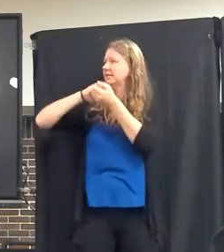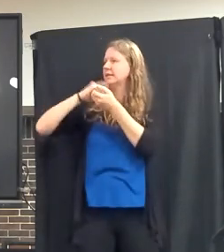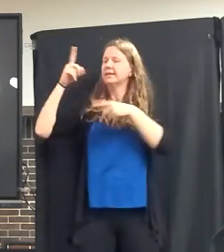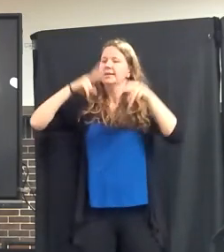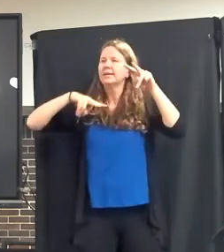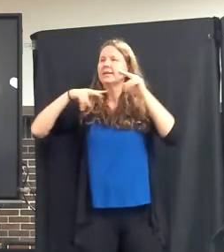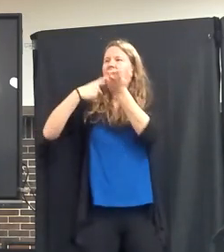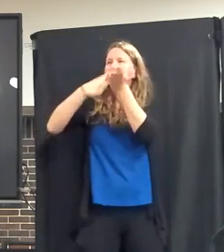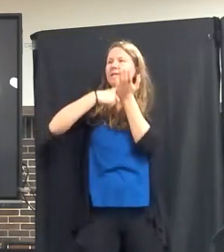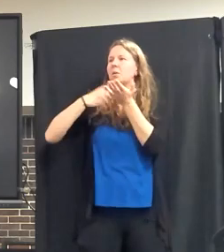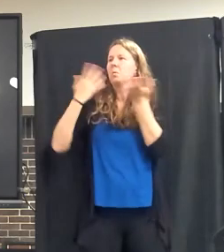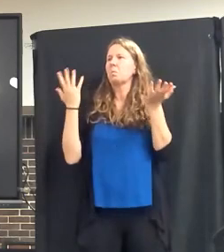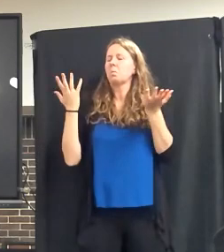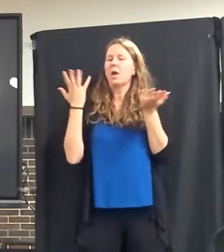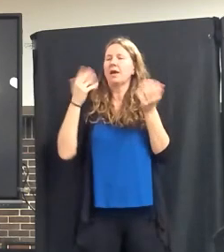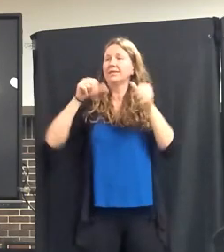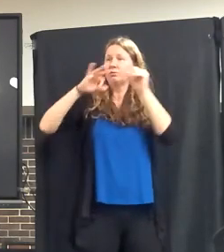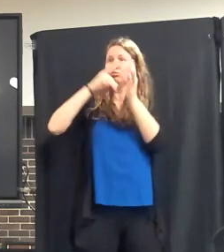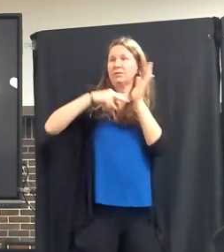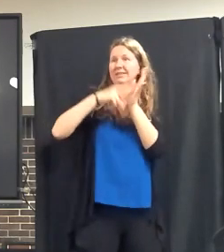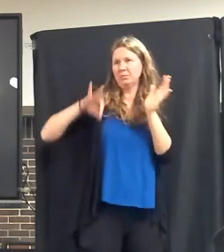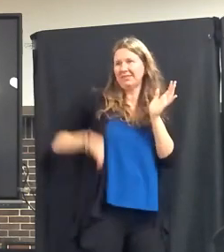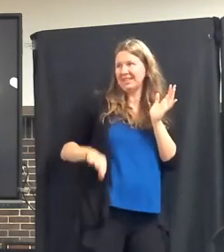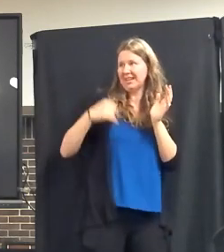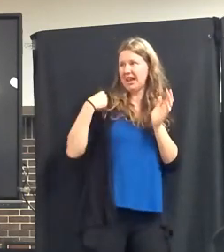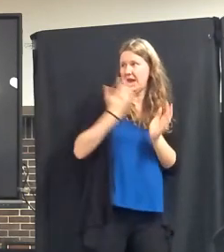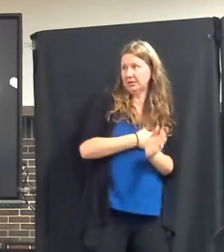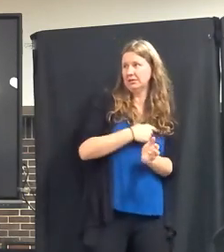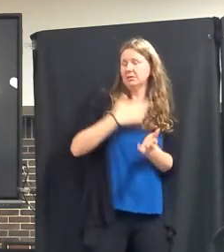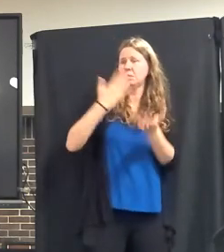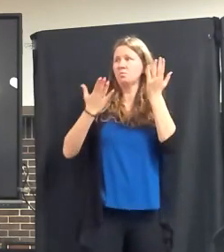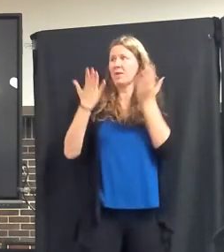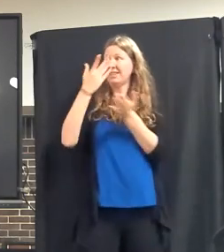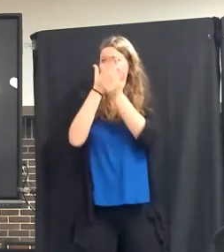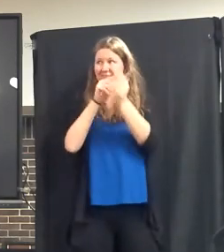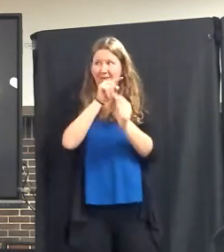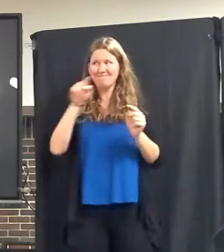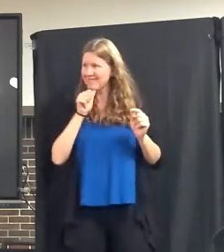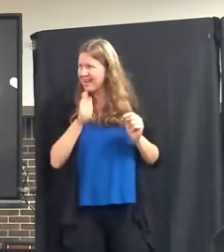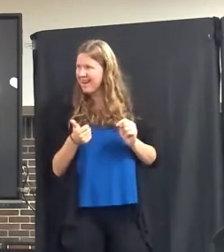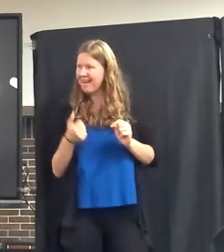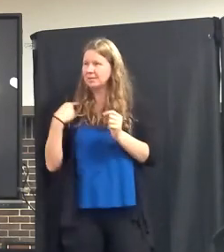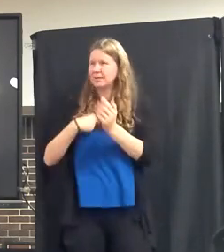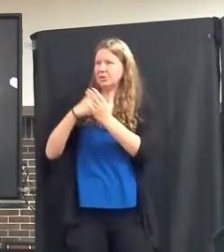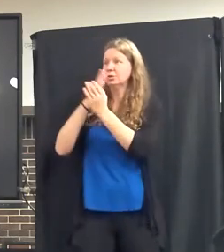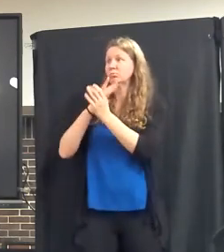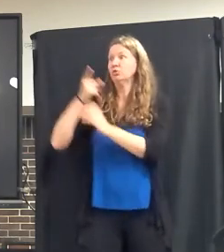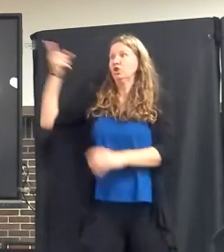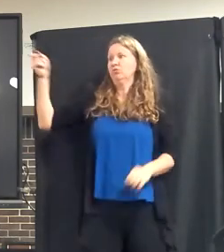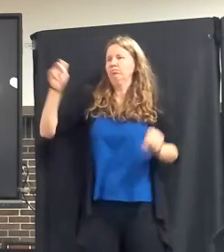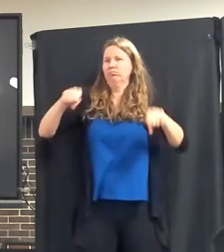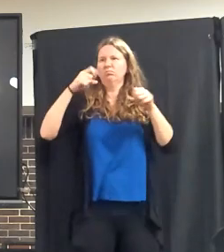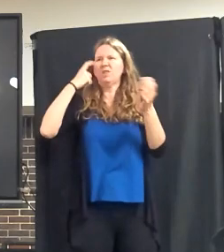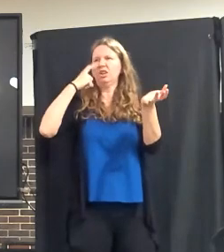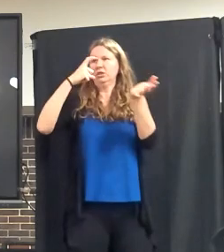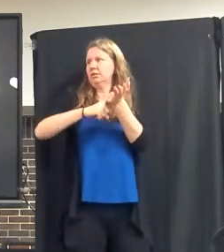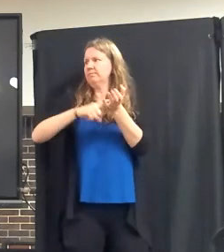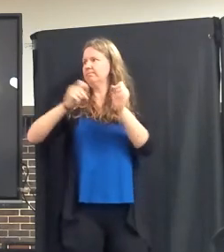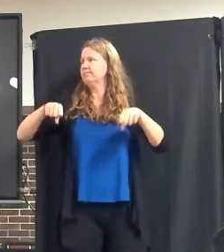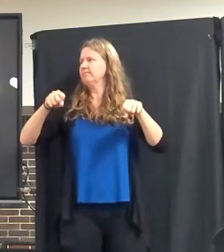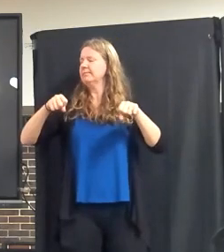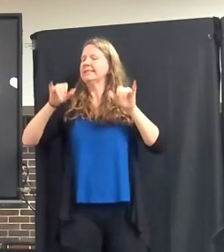choose our new reading curriculum. So we're partnering with the Literacy Center to look at the curriculum materials that will be beneficial